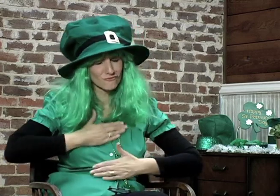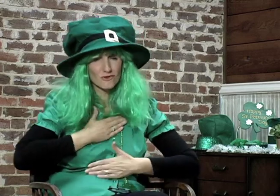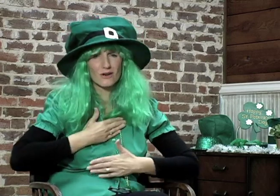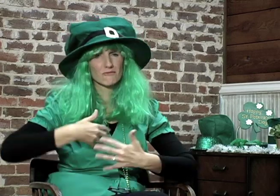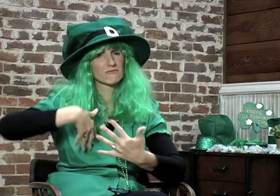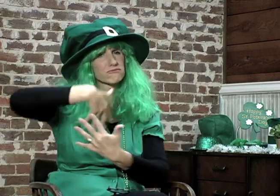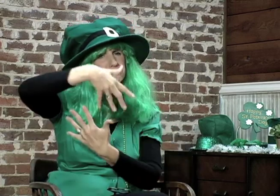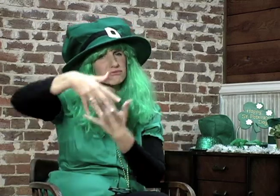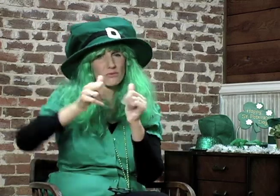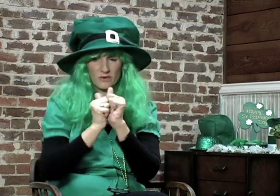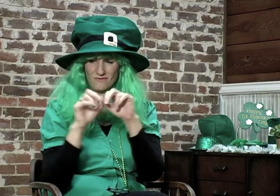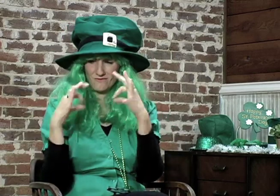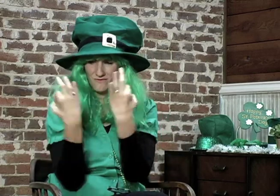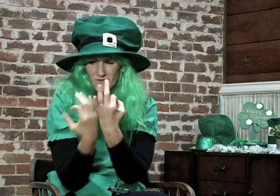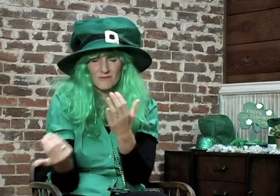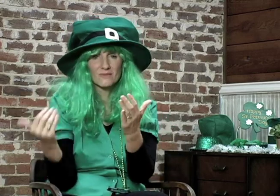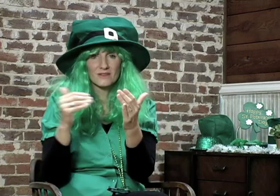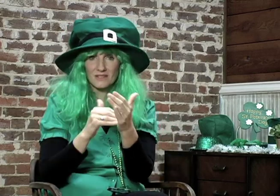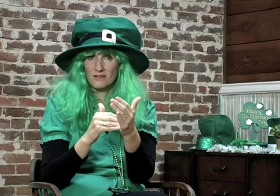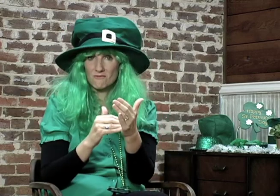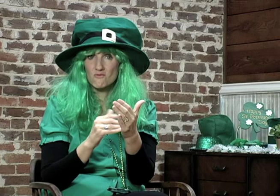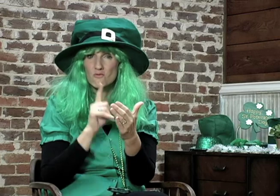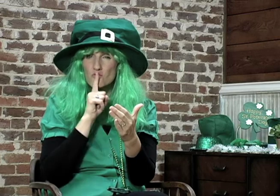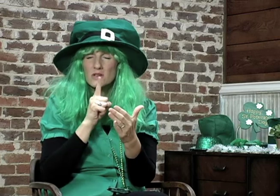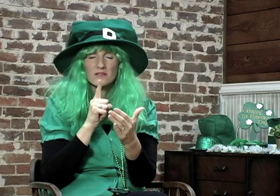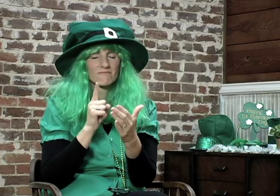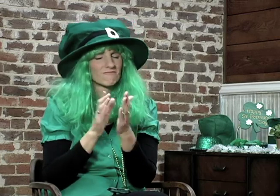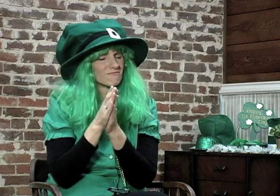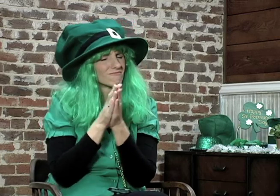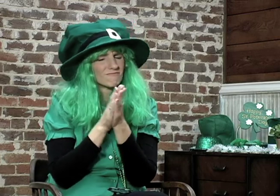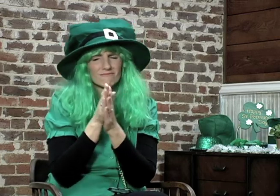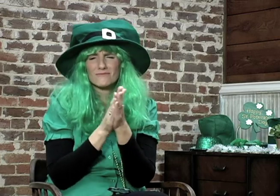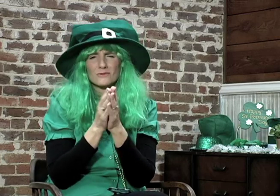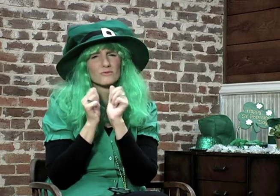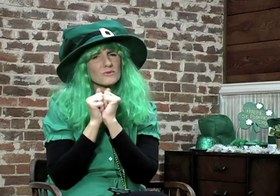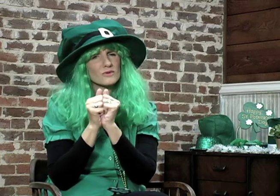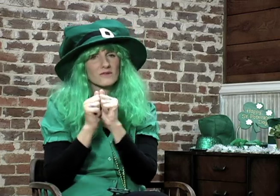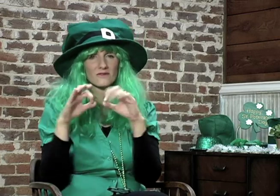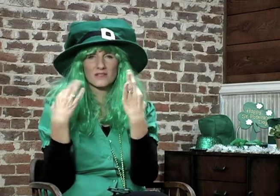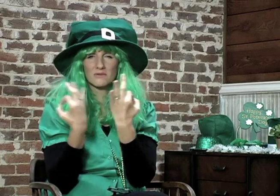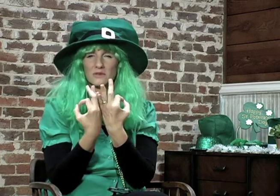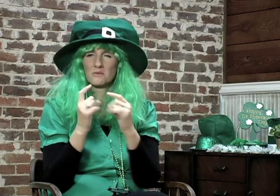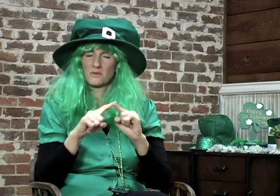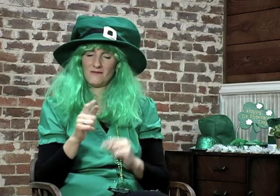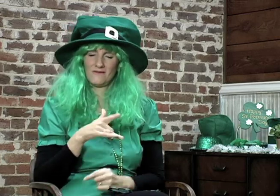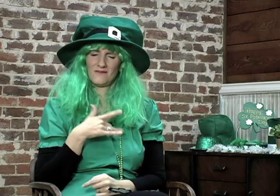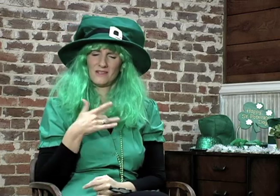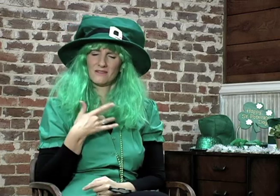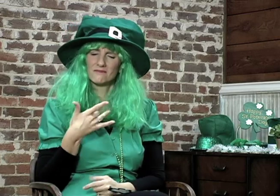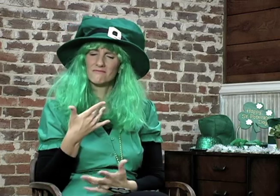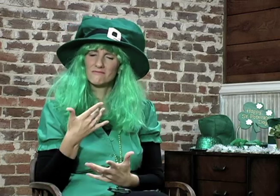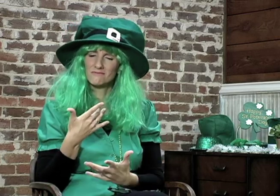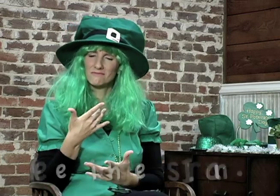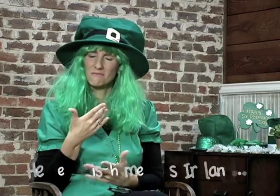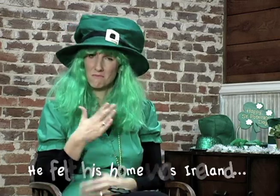He really had enjoyed his time being home in England with his family. He really desired to be with his